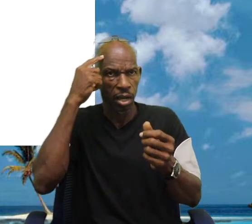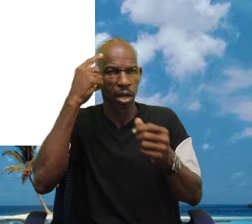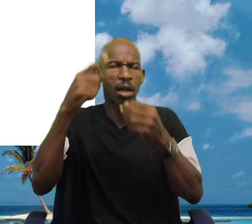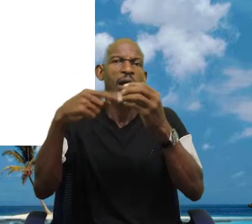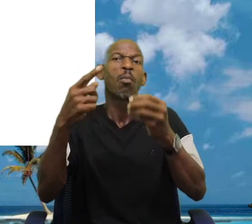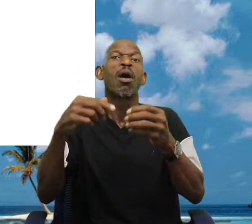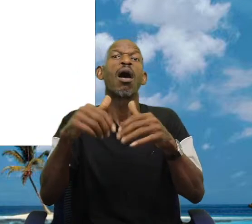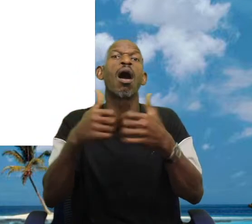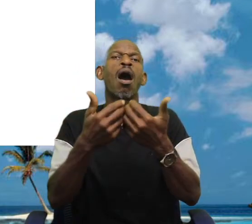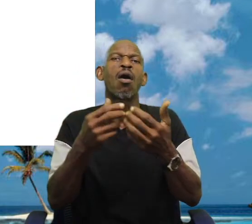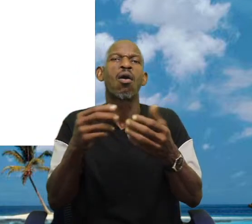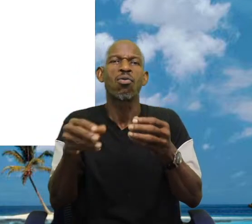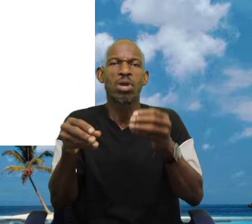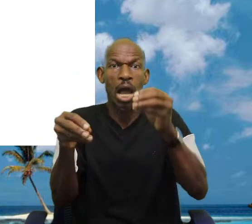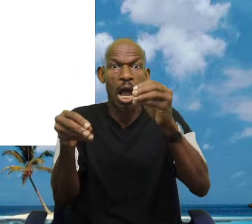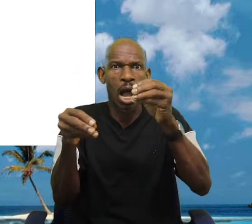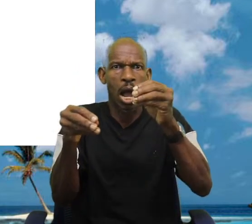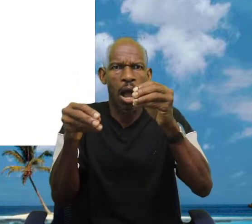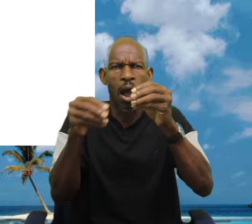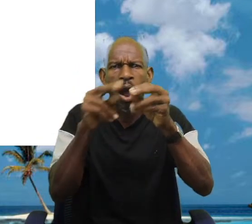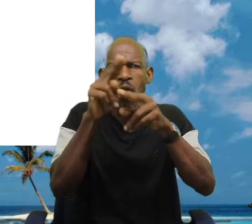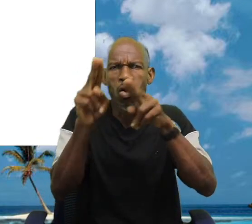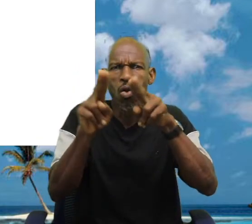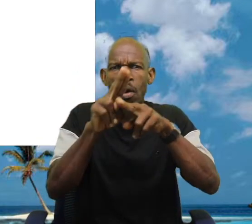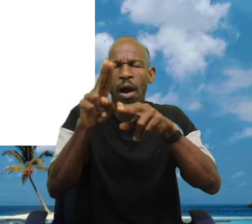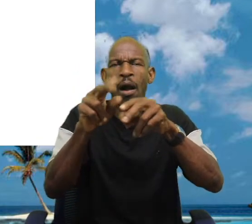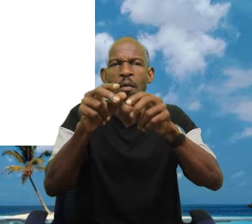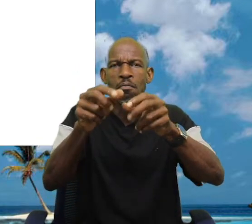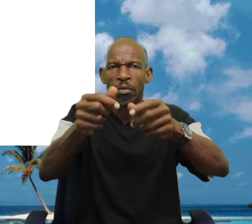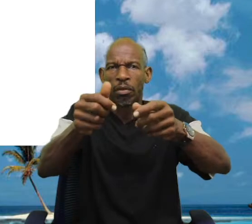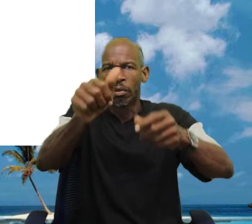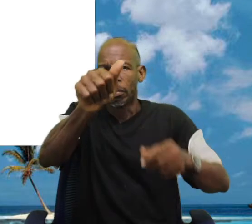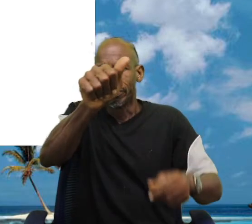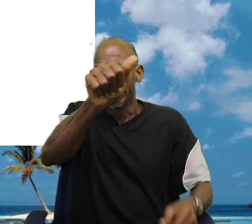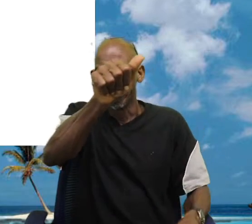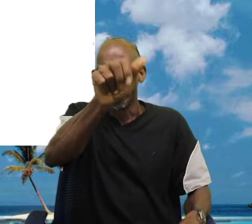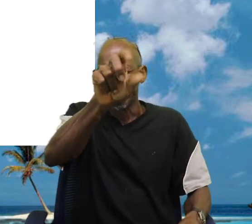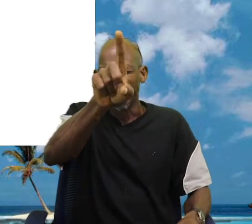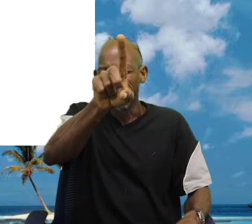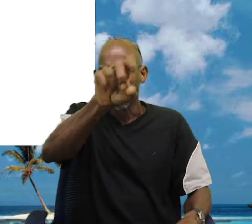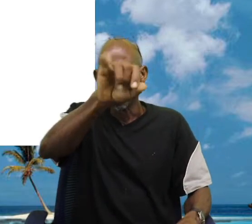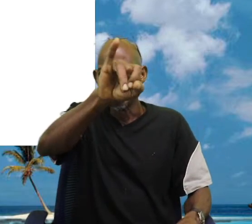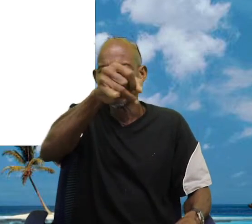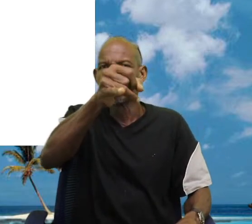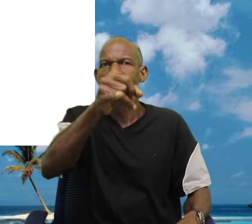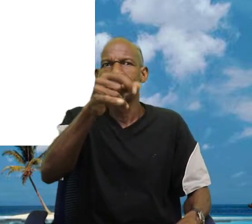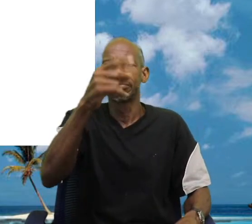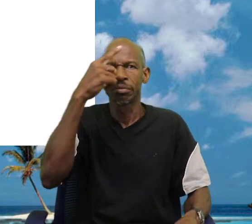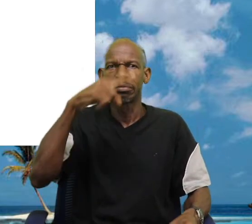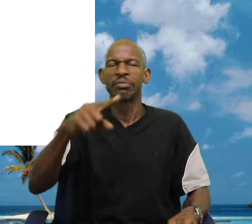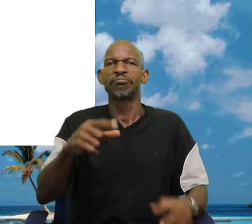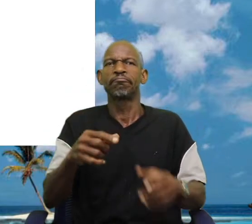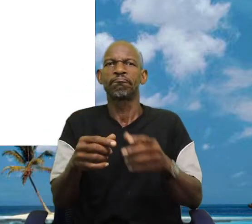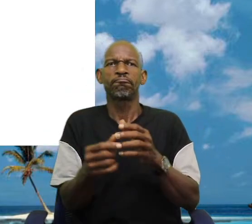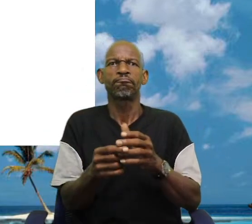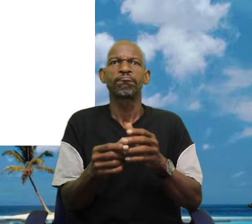But in terms of you describing this shoe as is one to go to church